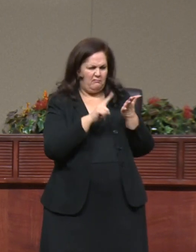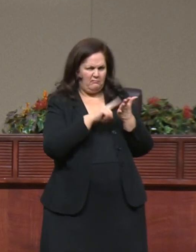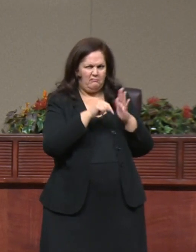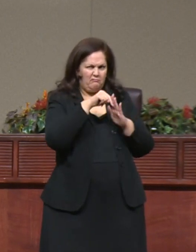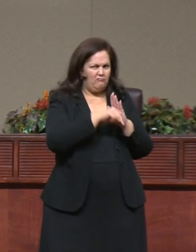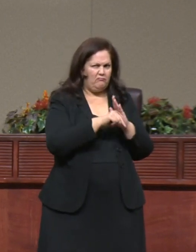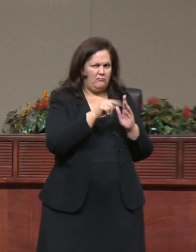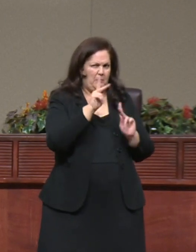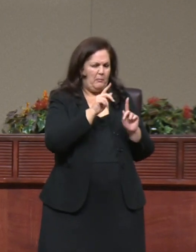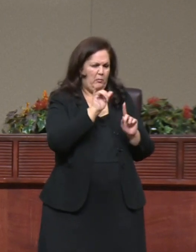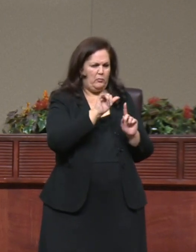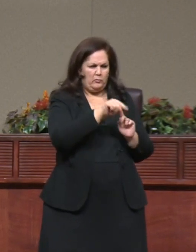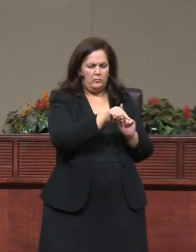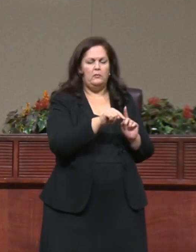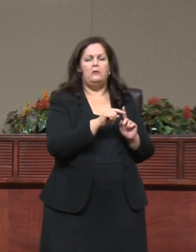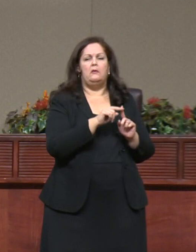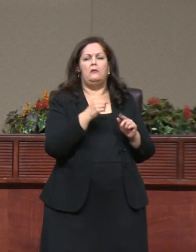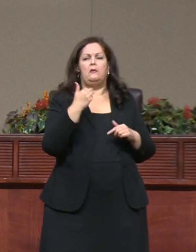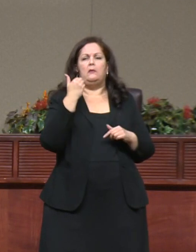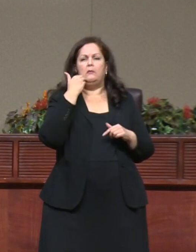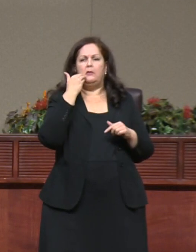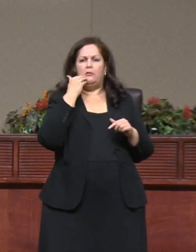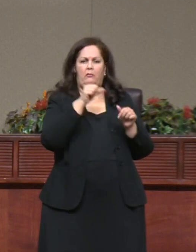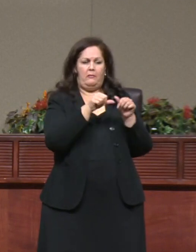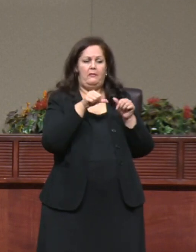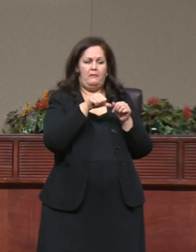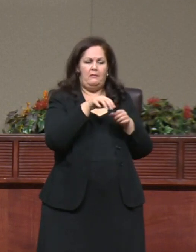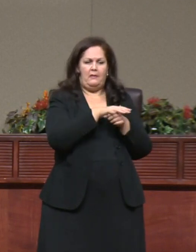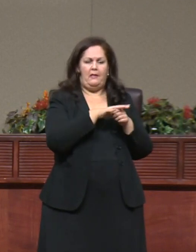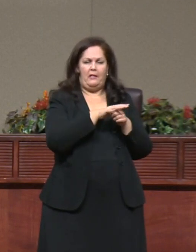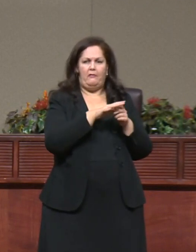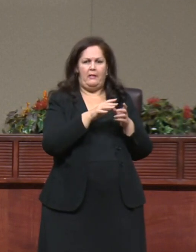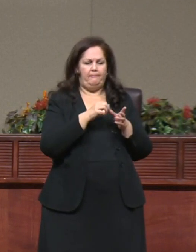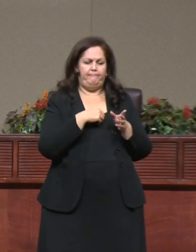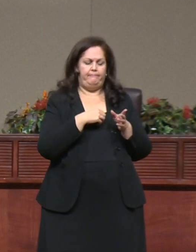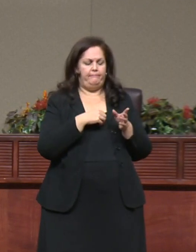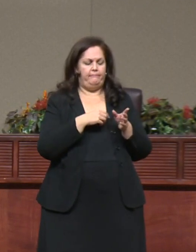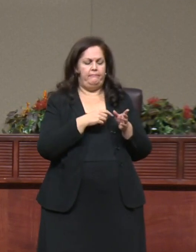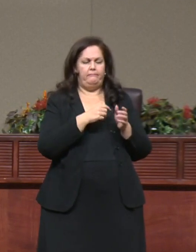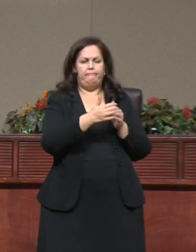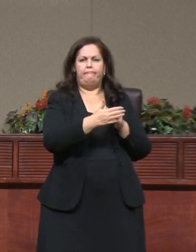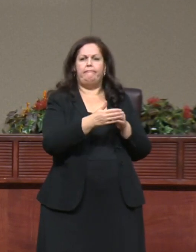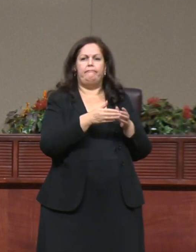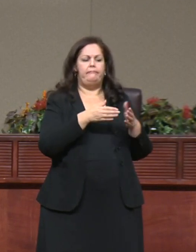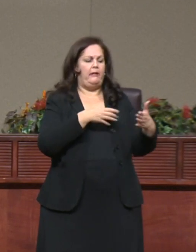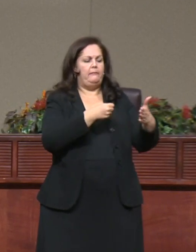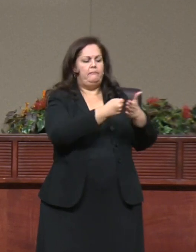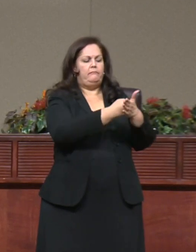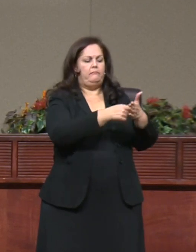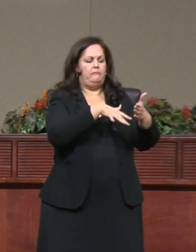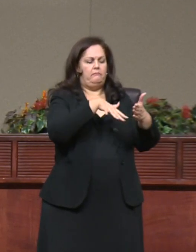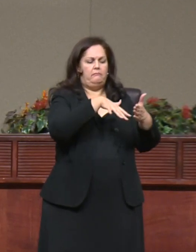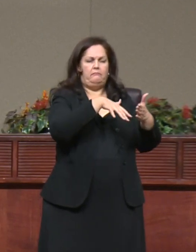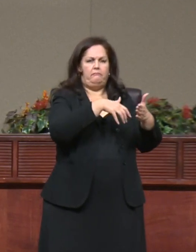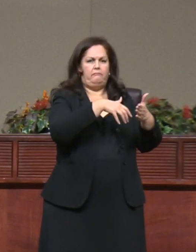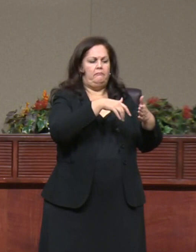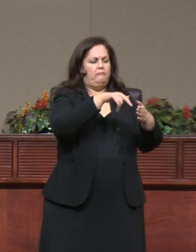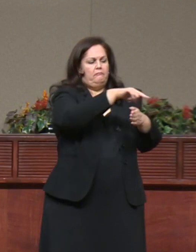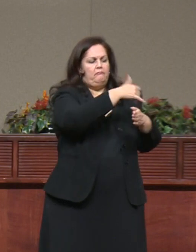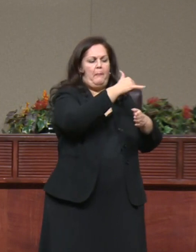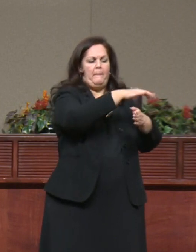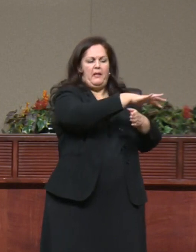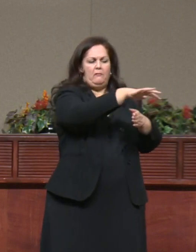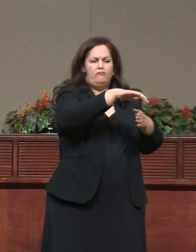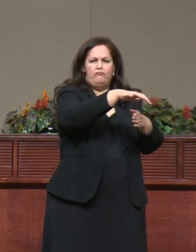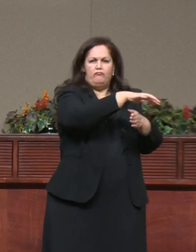well. We know that it's an area at the end of the road that is kind of a playground area where some sports